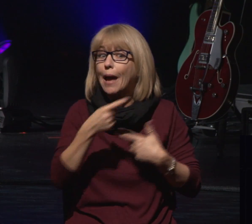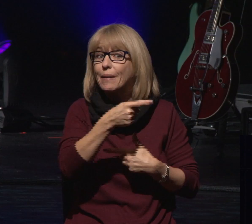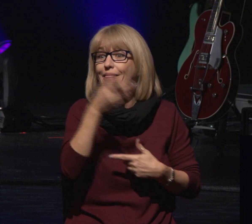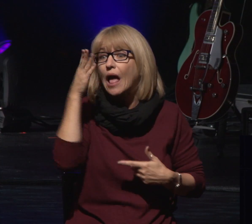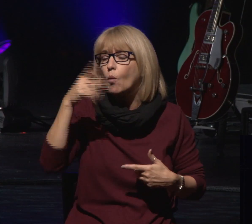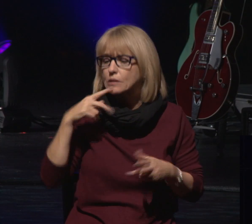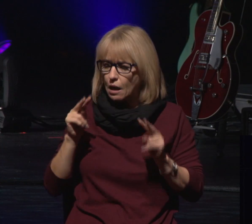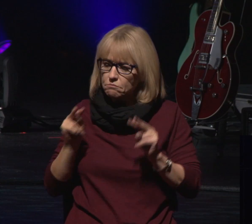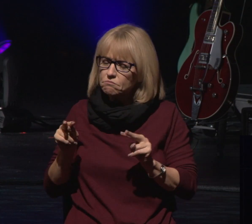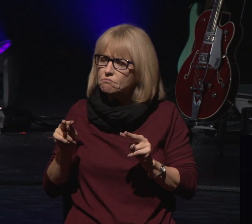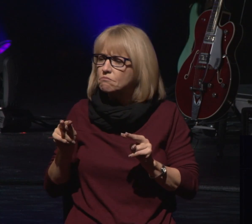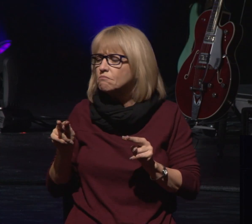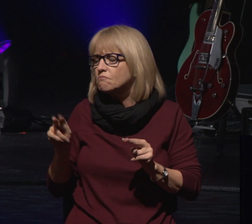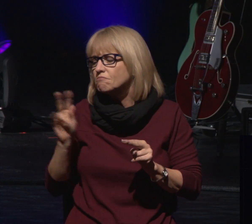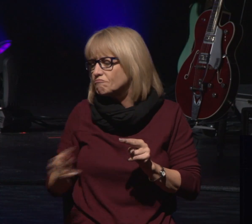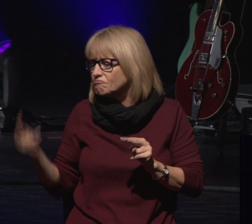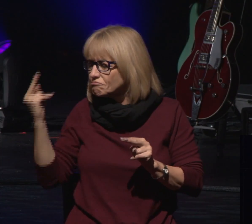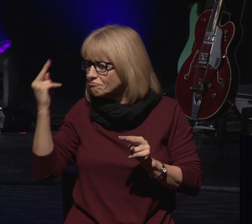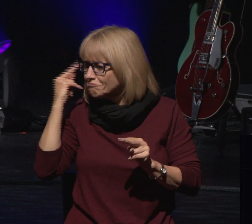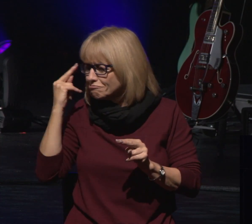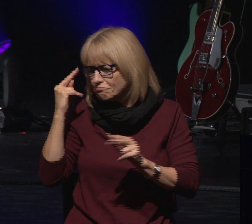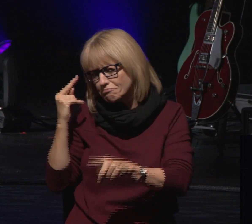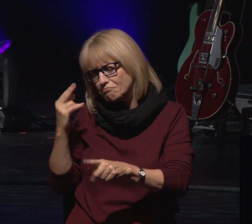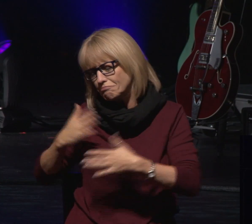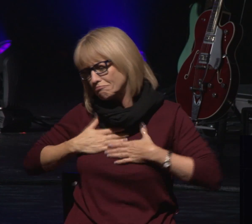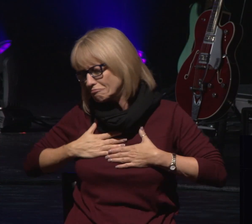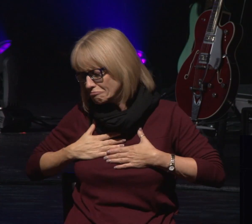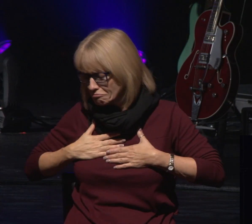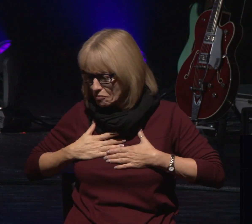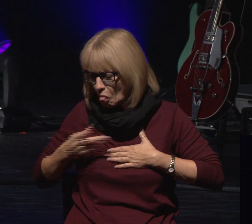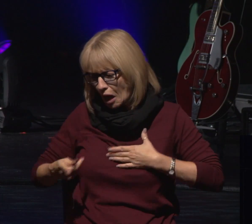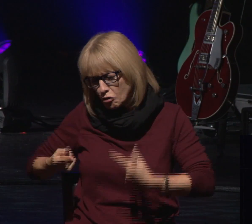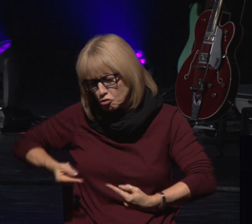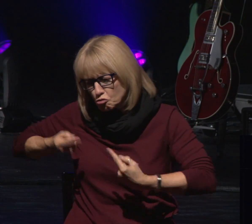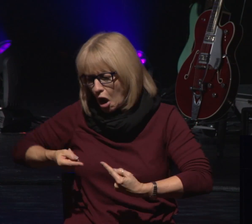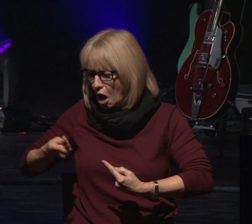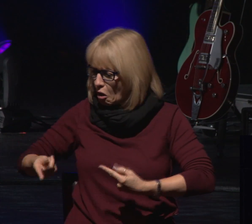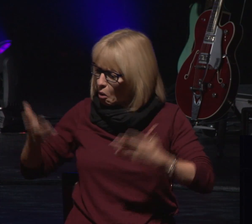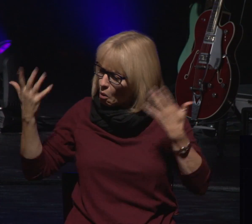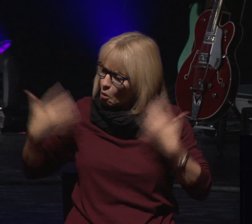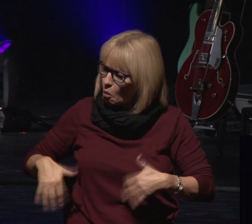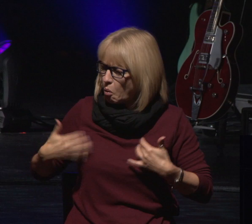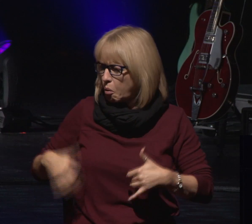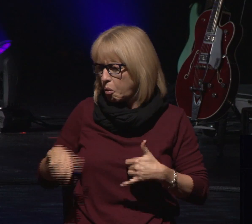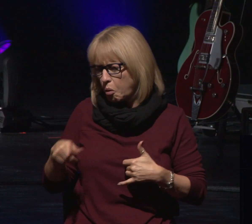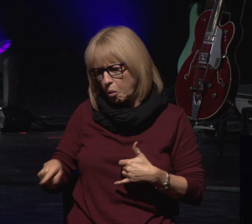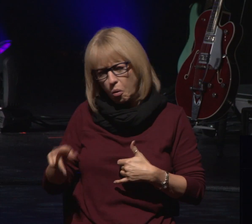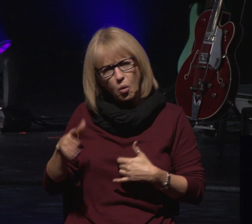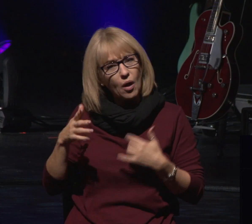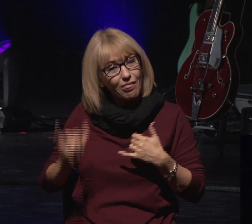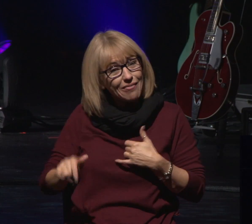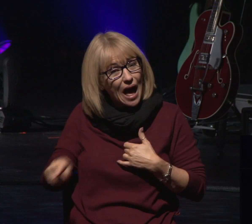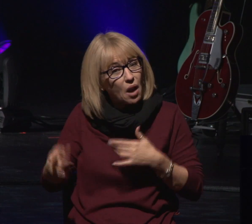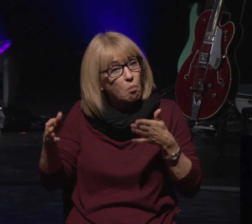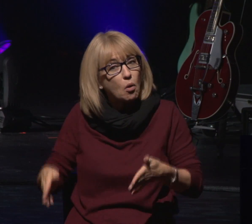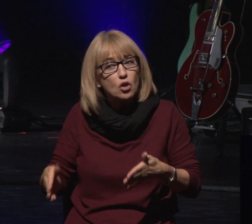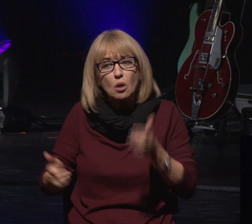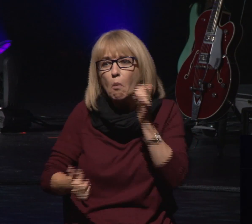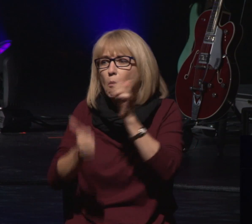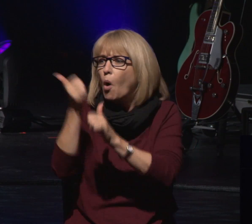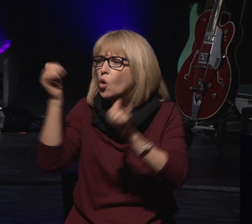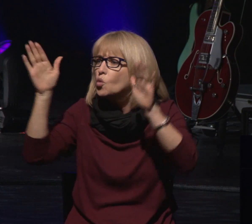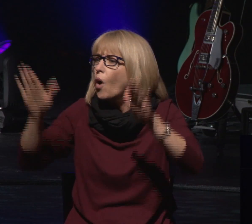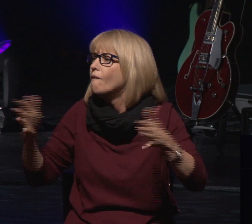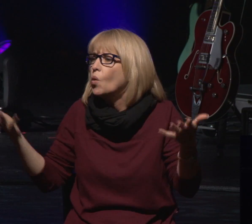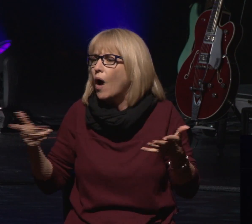through. They went through these struggles. They went through these high points. But the thing that stood out most about them was they